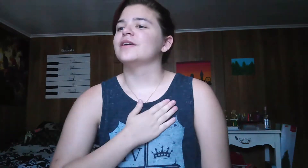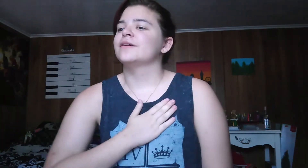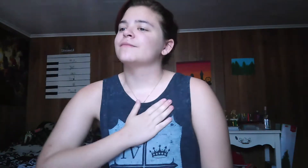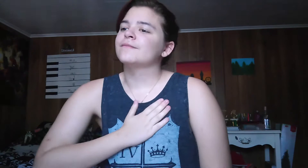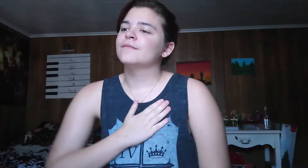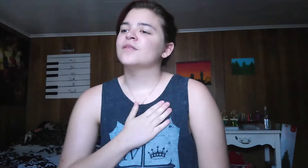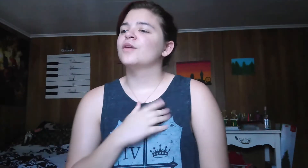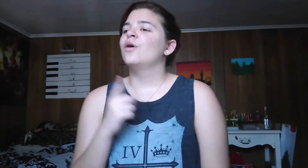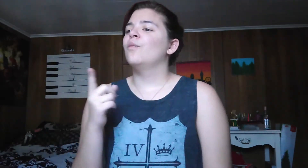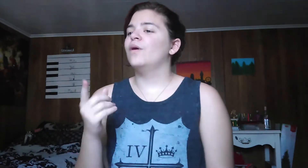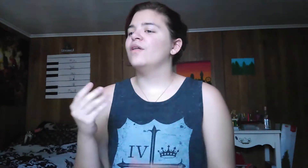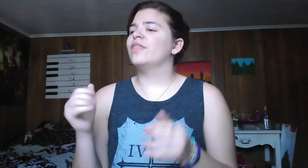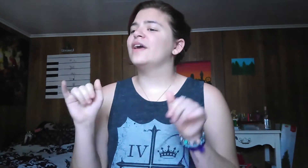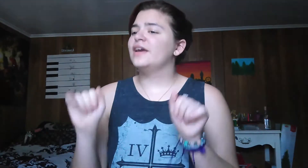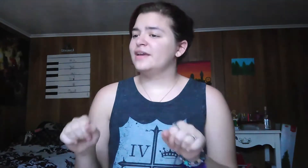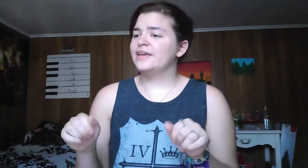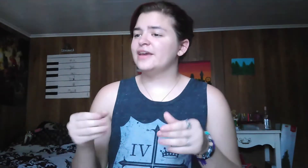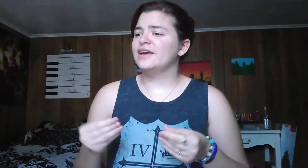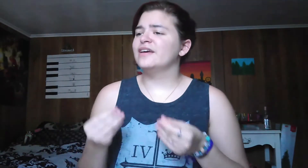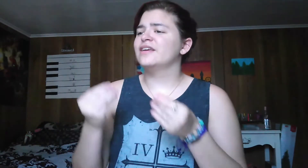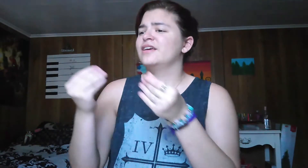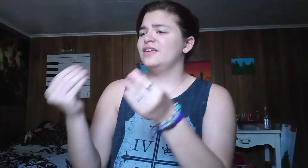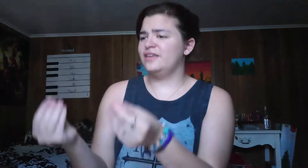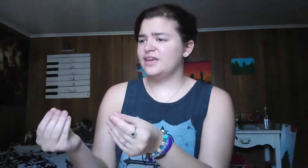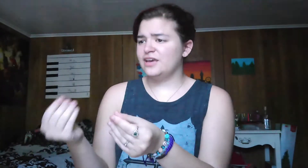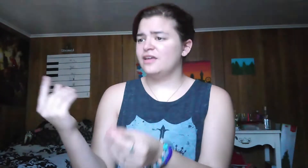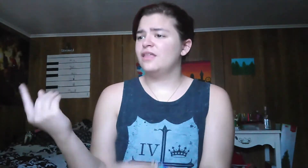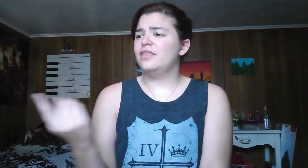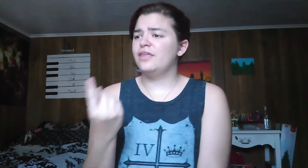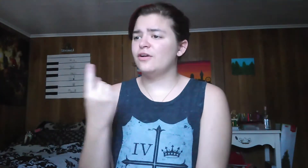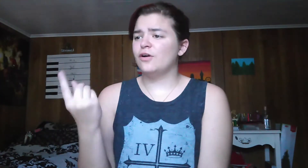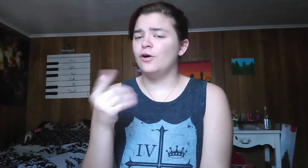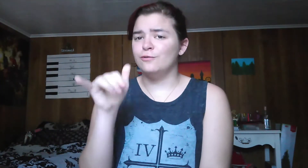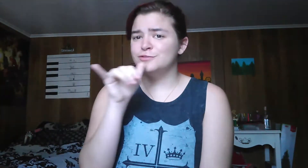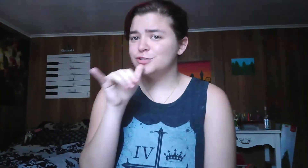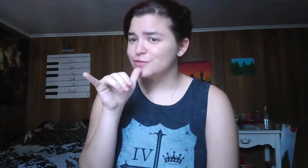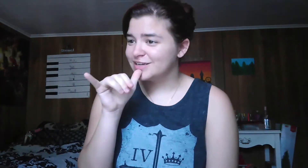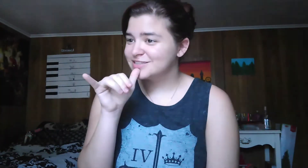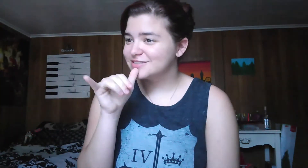me. Well, they can get their own drinks.